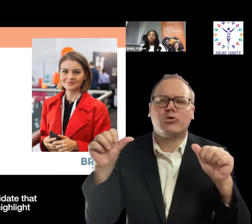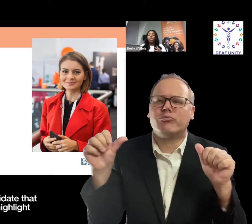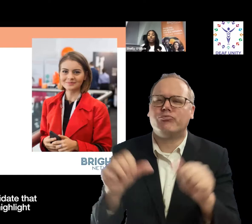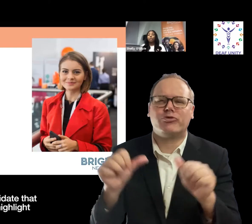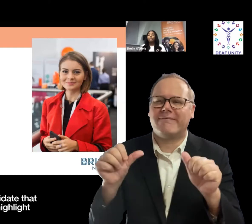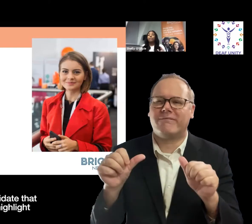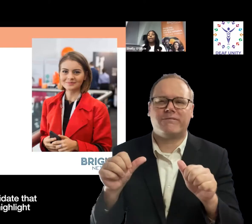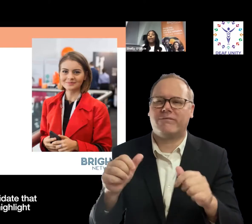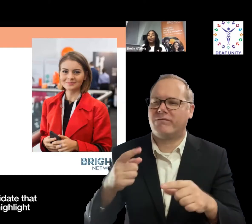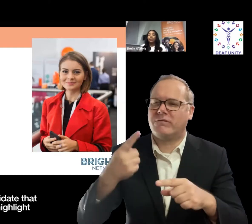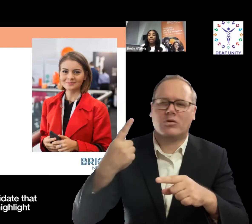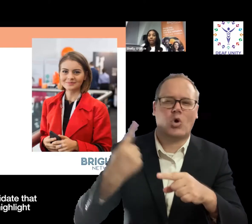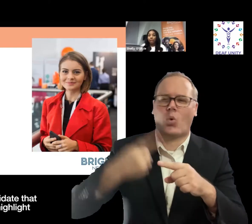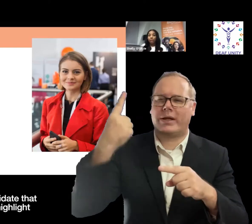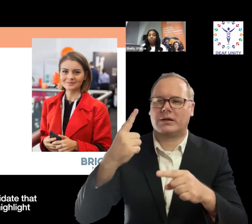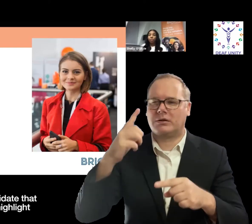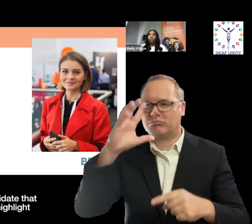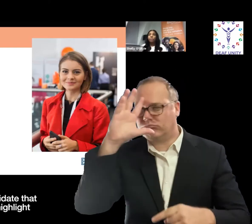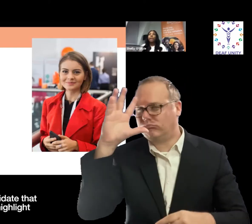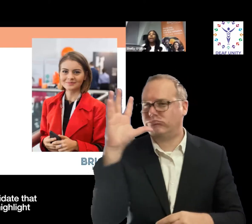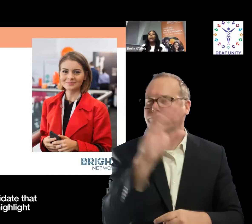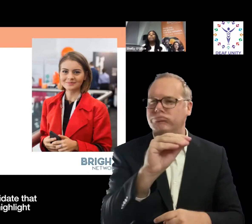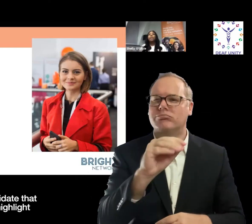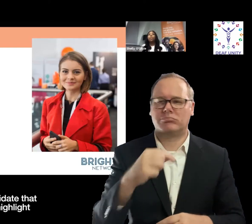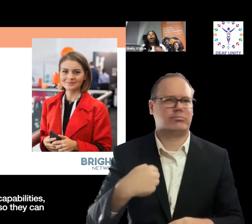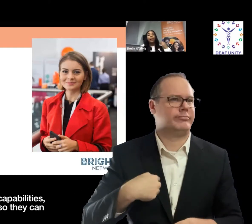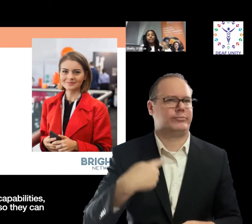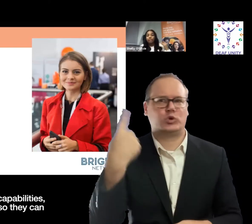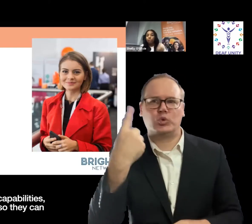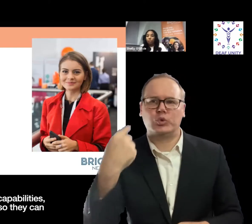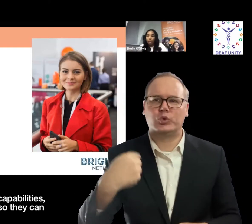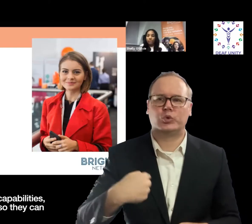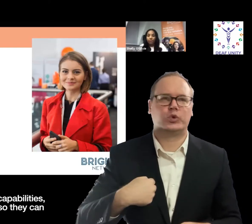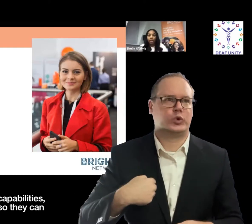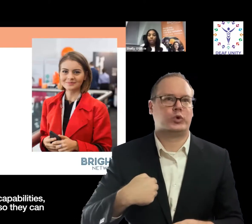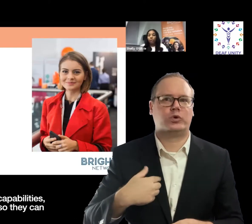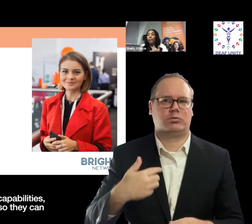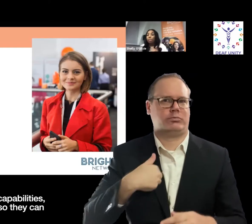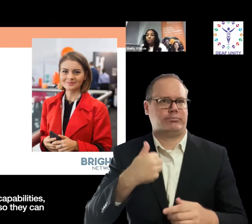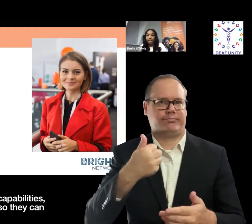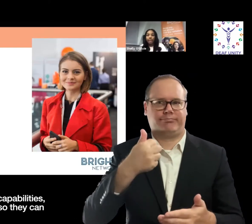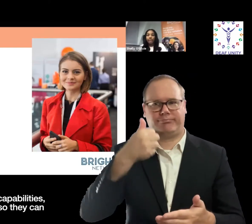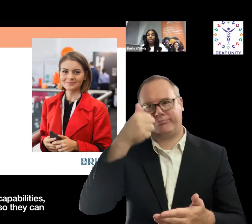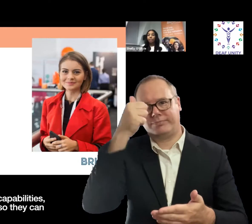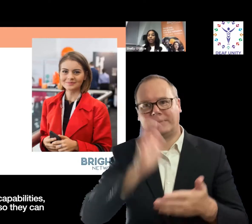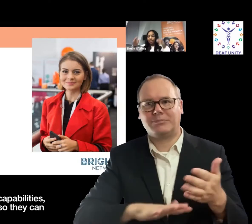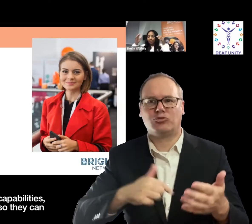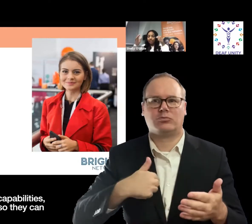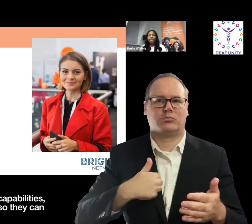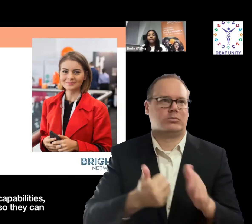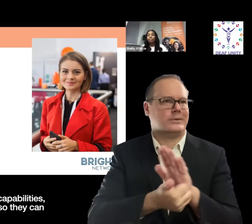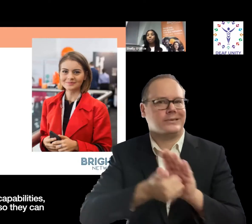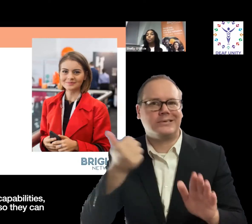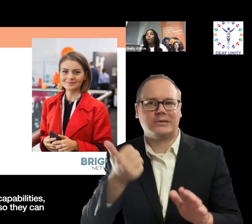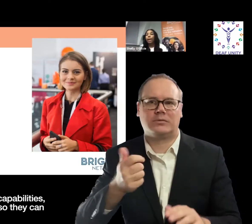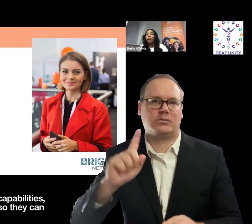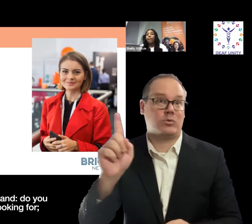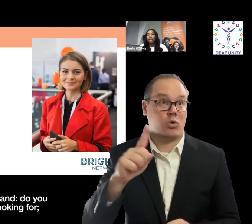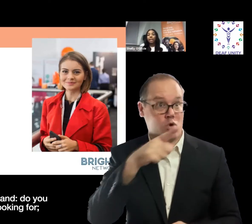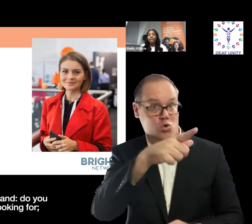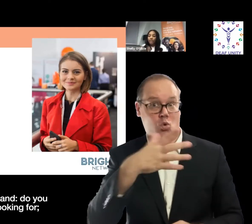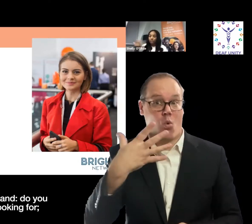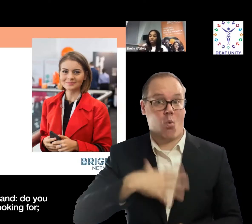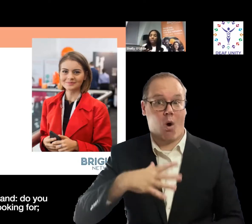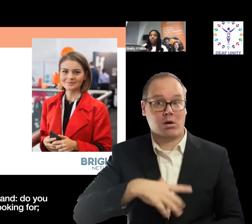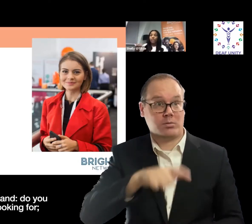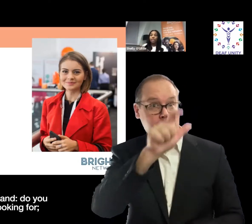or potentially could be the candidate that they're looking for. It will highlight to them all your experience, your capabilities in a really succinct and brief way, so